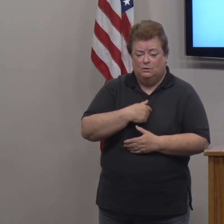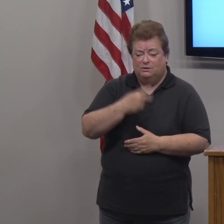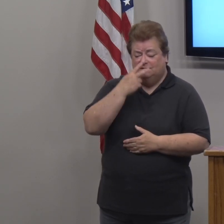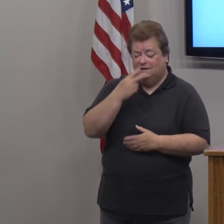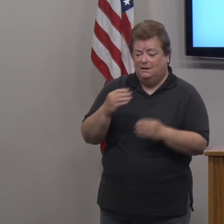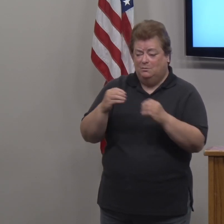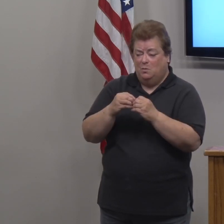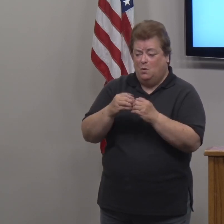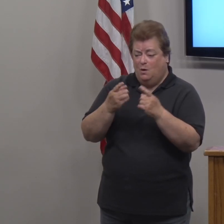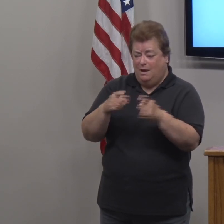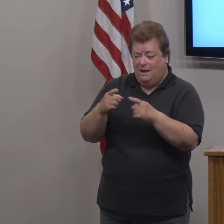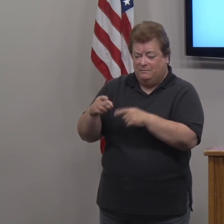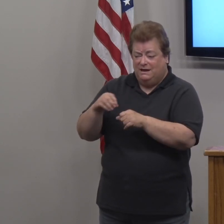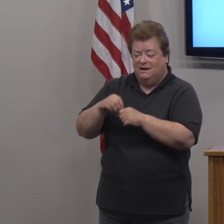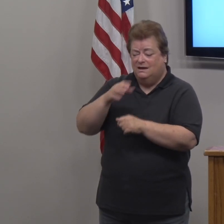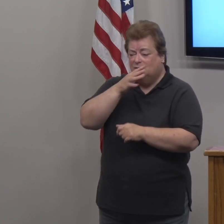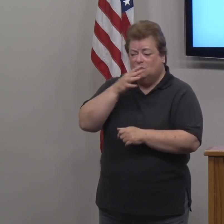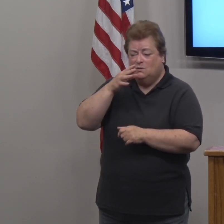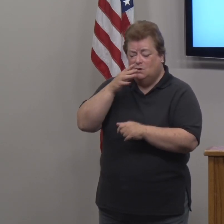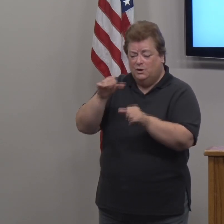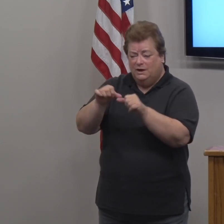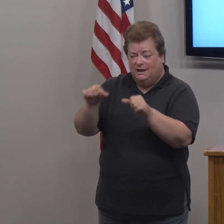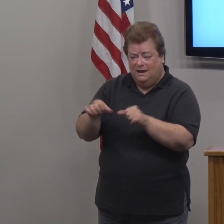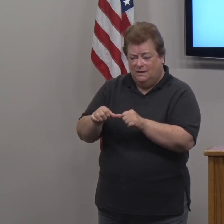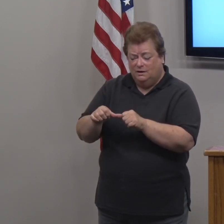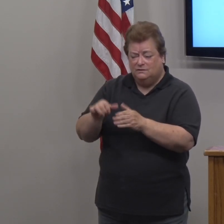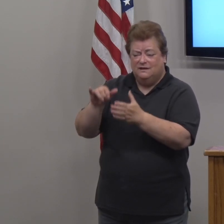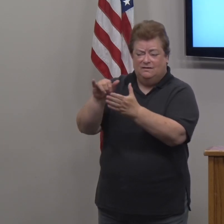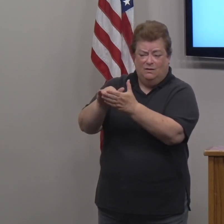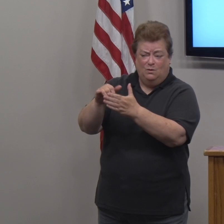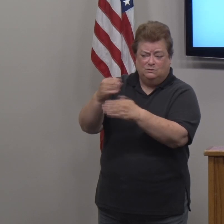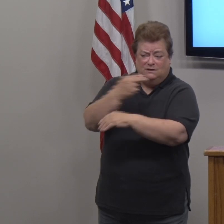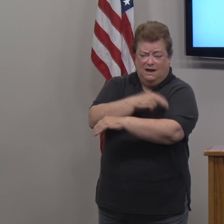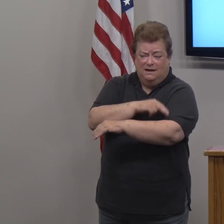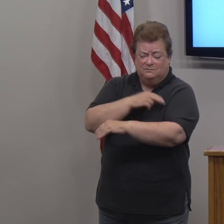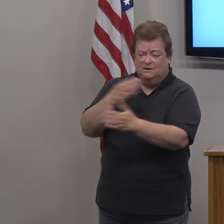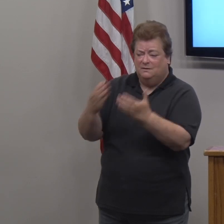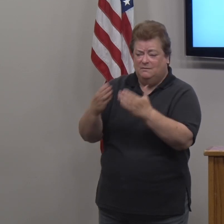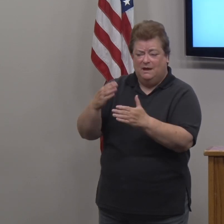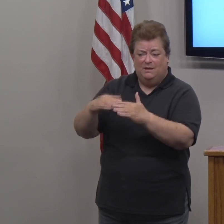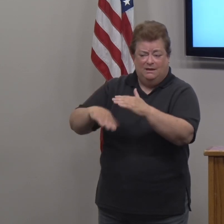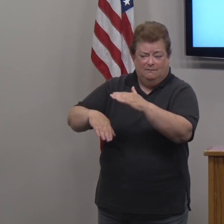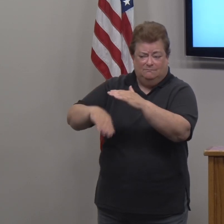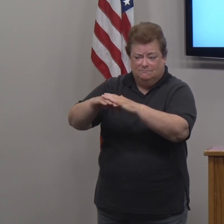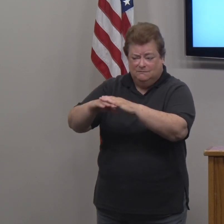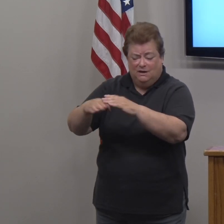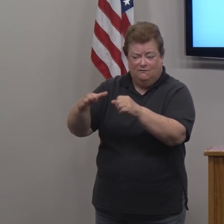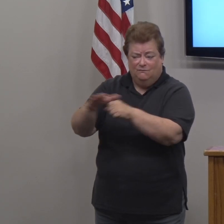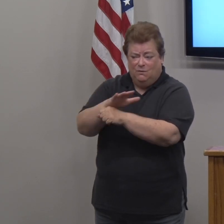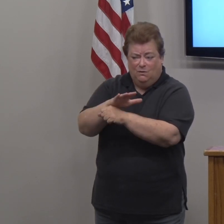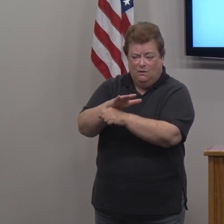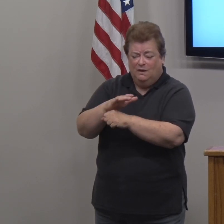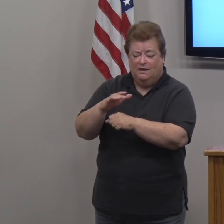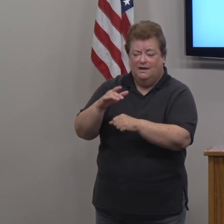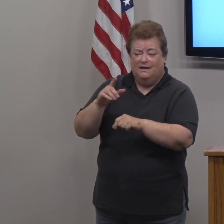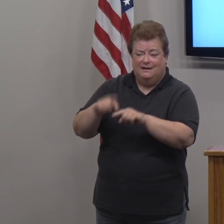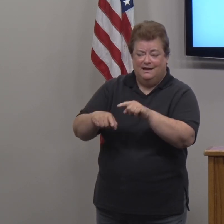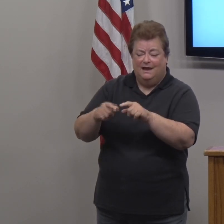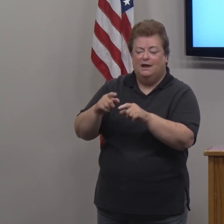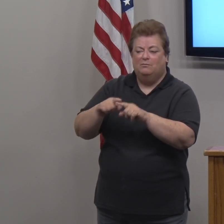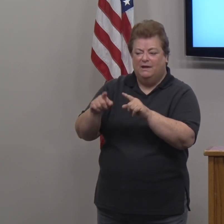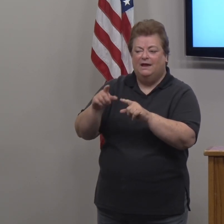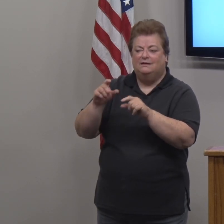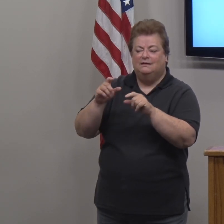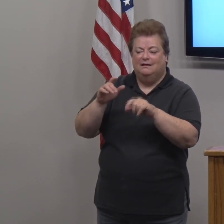we're seeing in the past. And those hospitals may already have patient loads that they cannot handle additional patients, but Lincoln